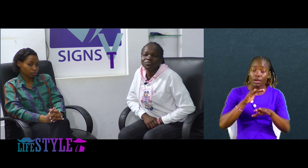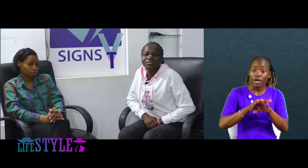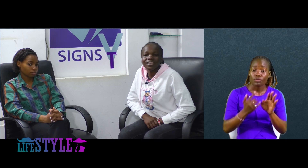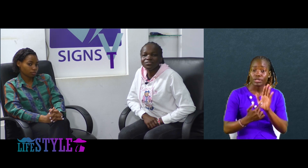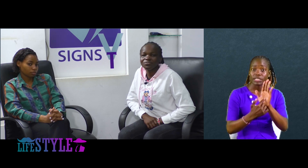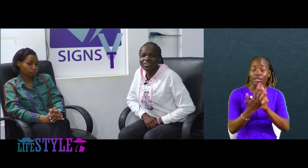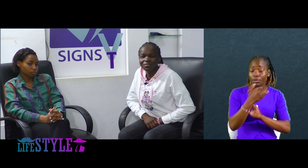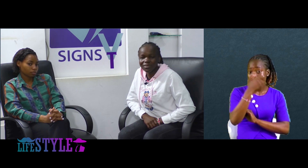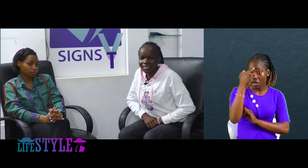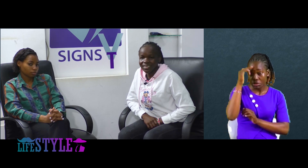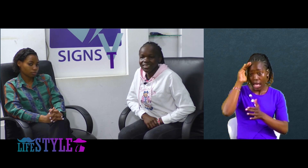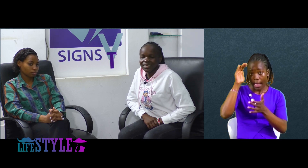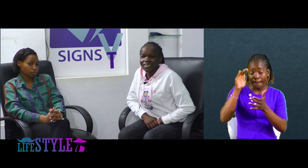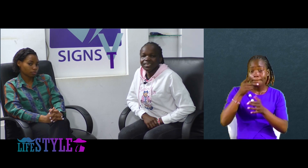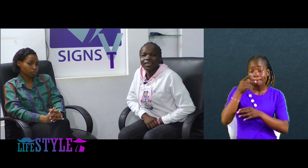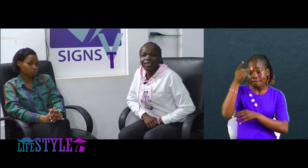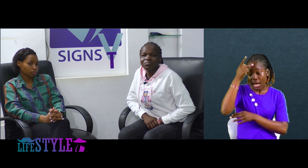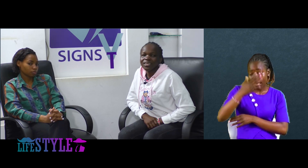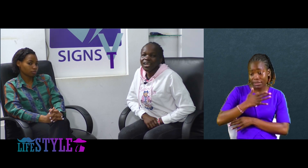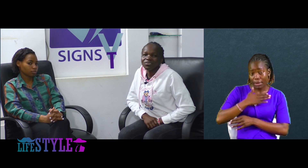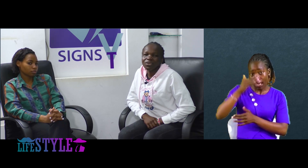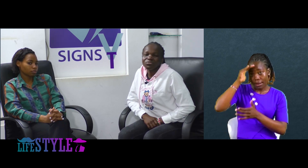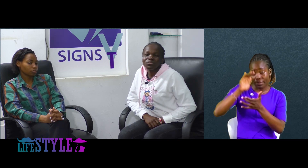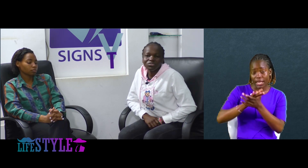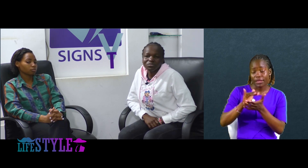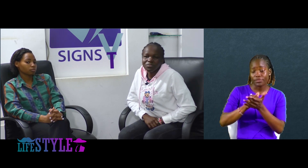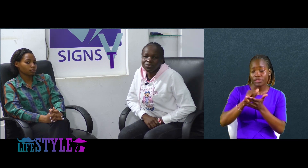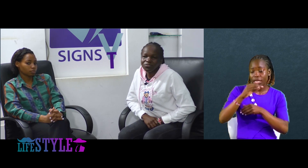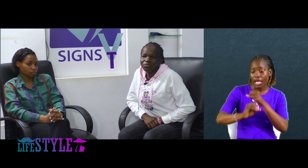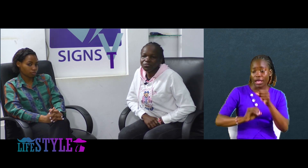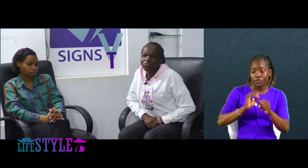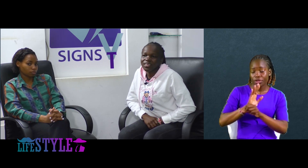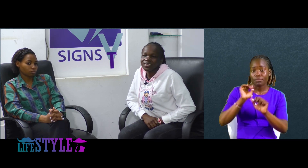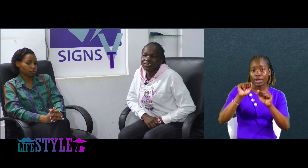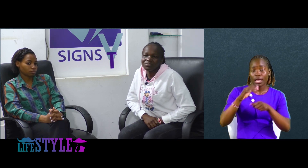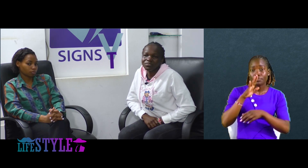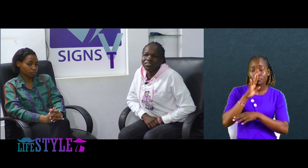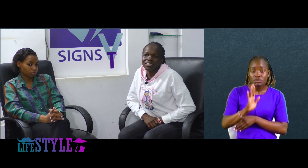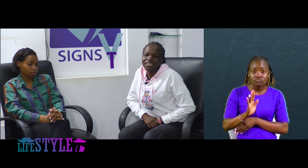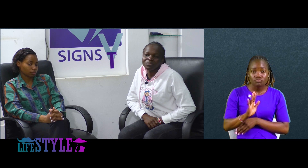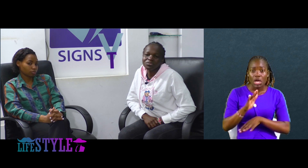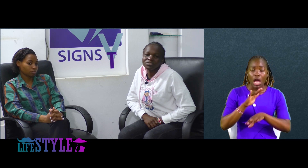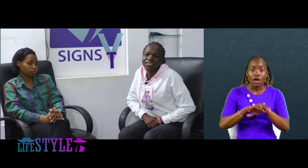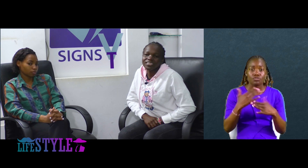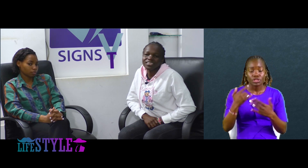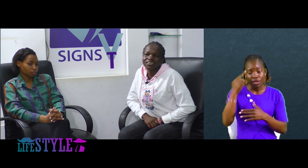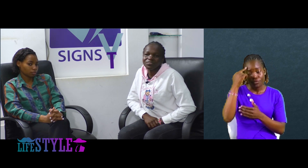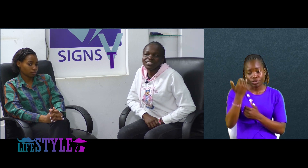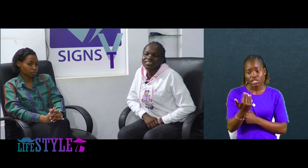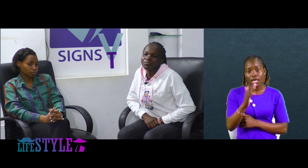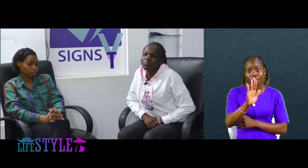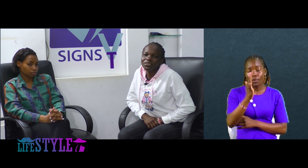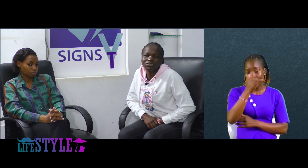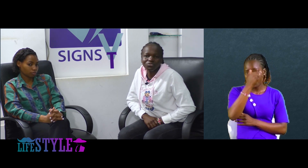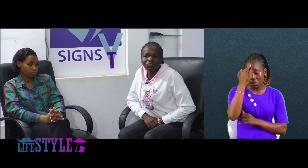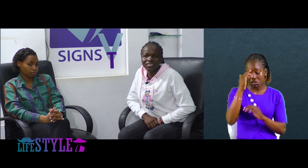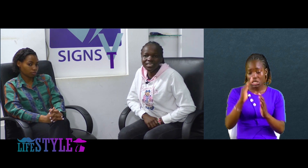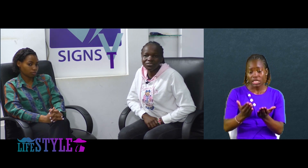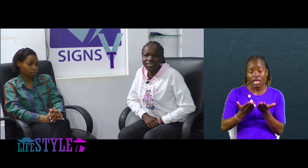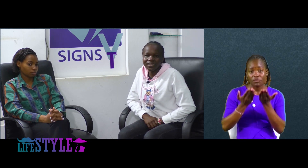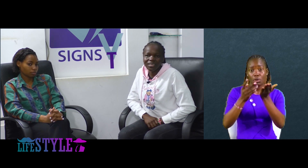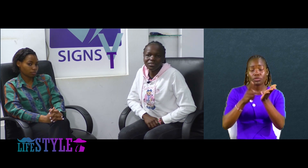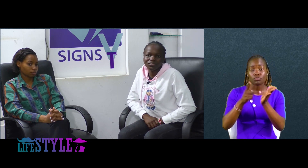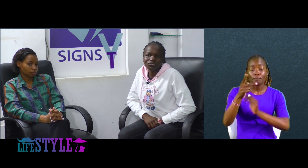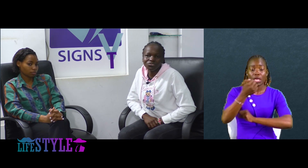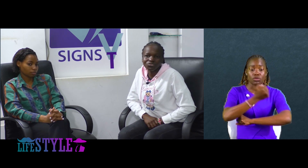never believed that film can be a good cause maybe for their child, because they had sacrificed, they pay your school fees,